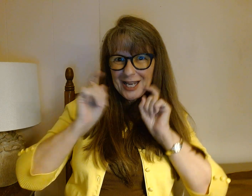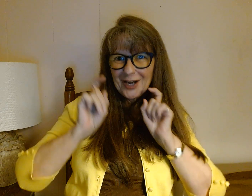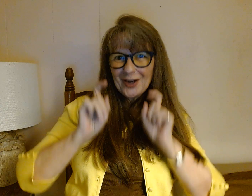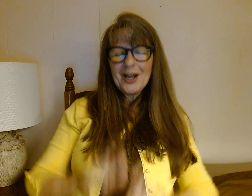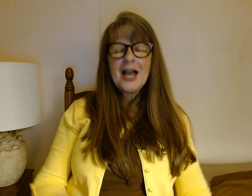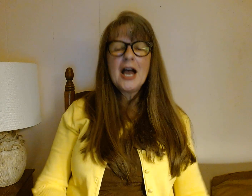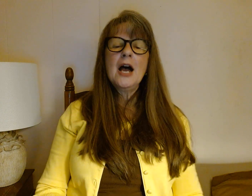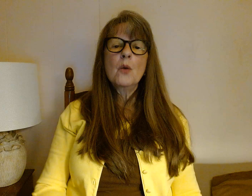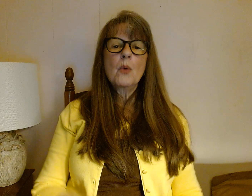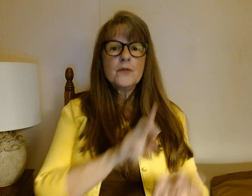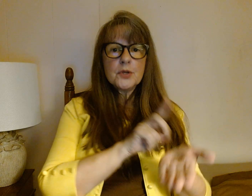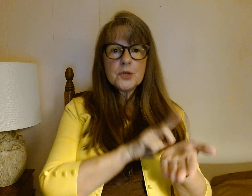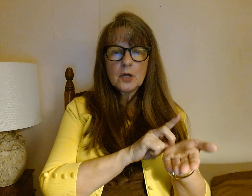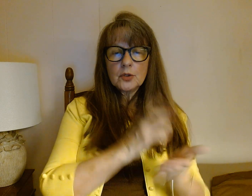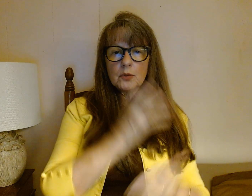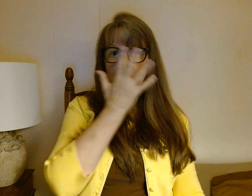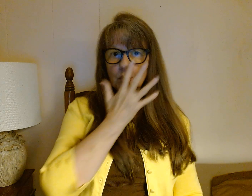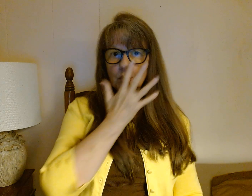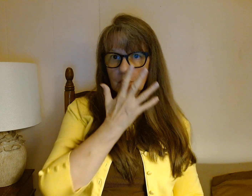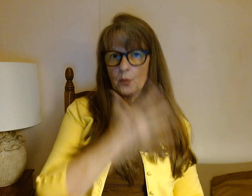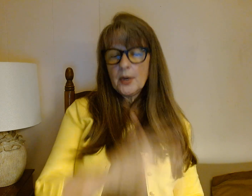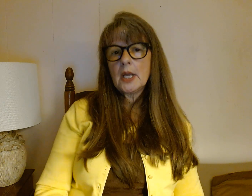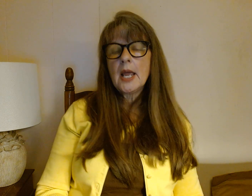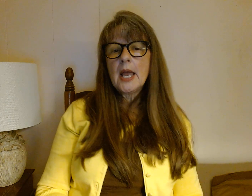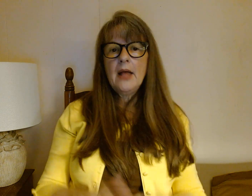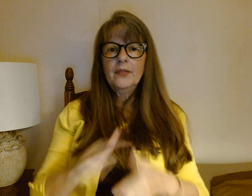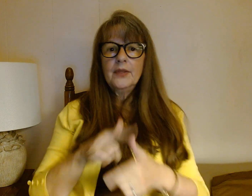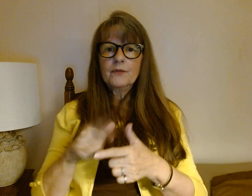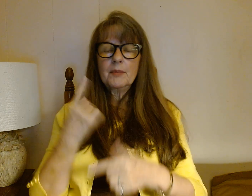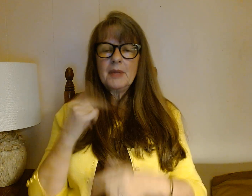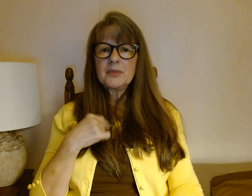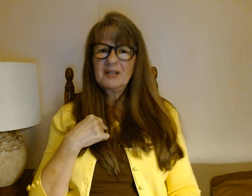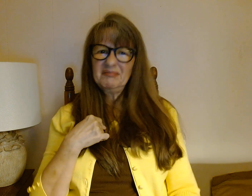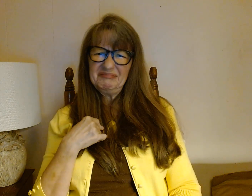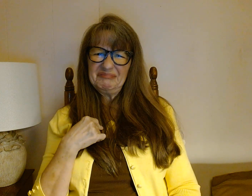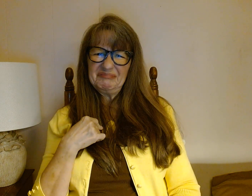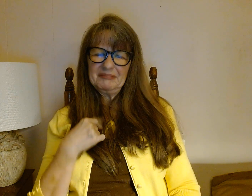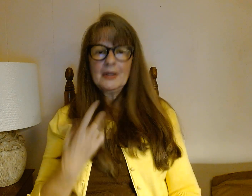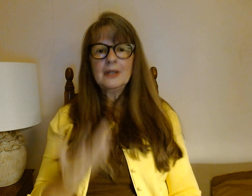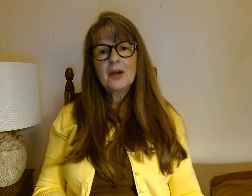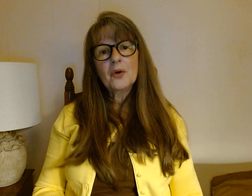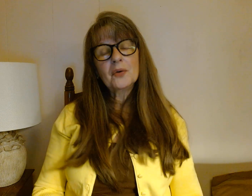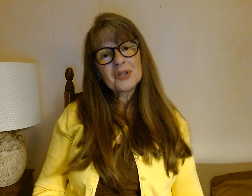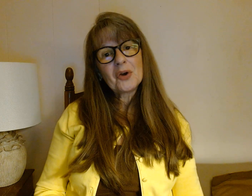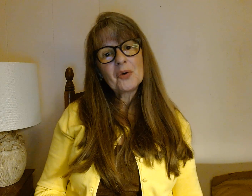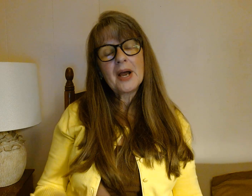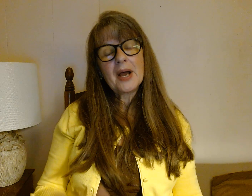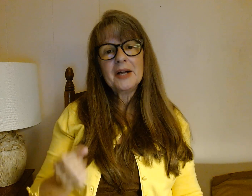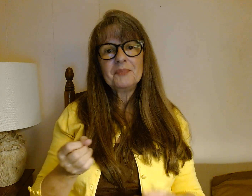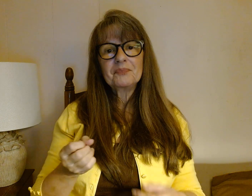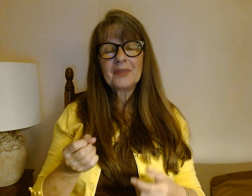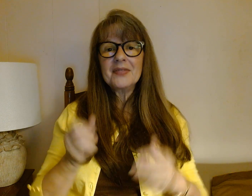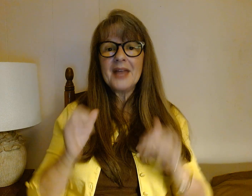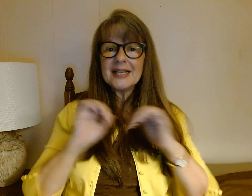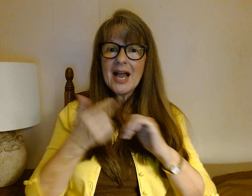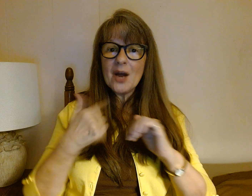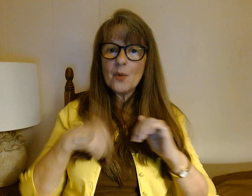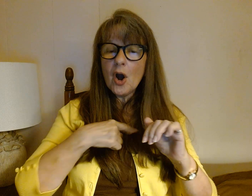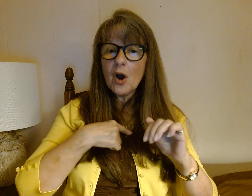there. One for the doctor was more stoic. And then for me, it was like, no. So, and that's how we are. It's